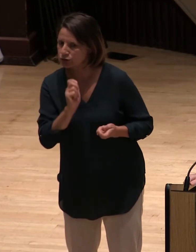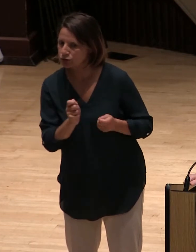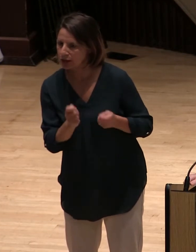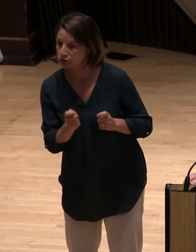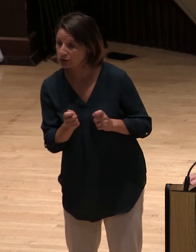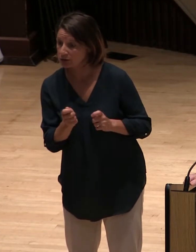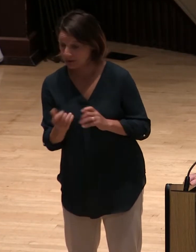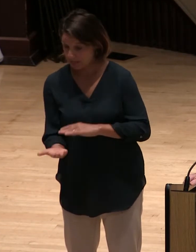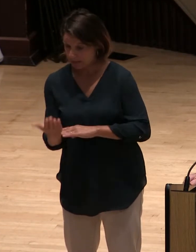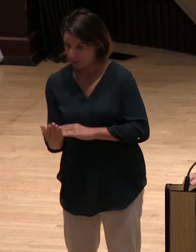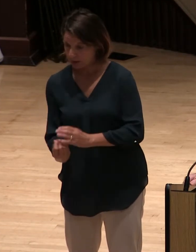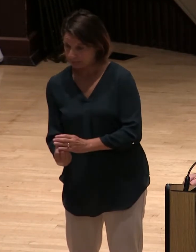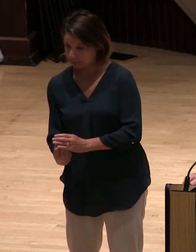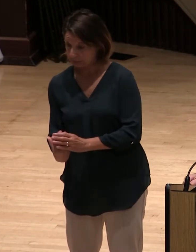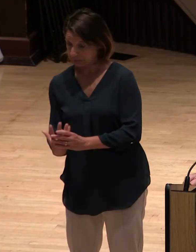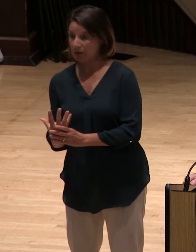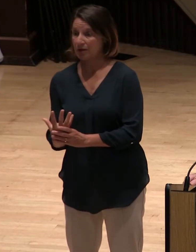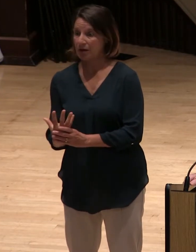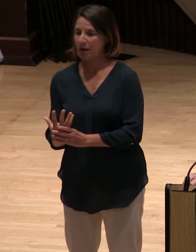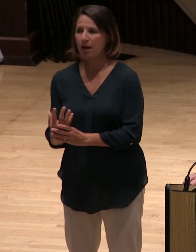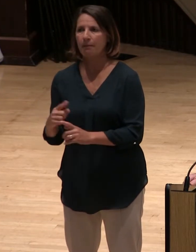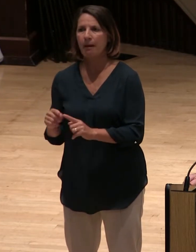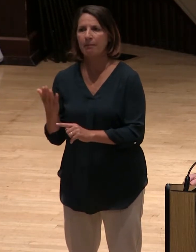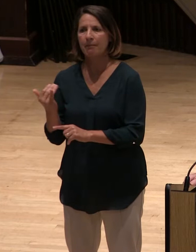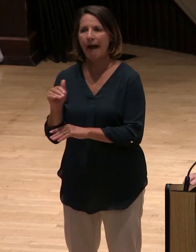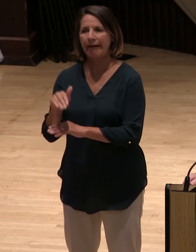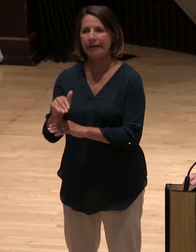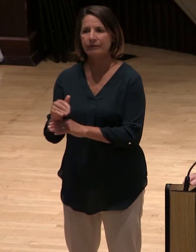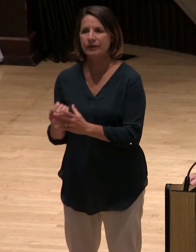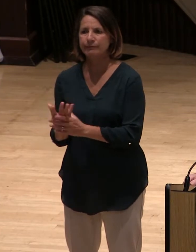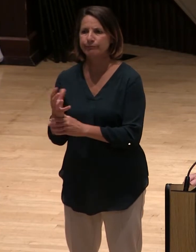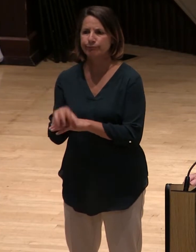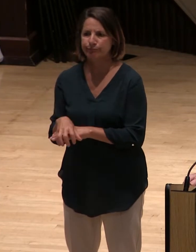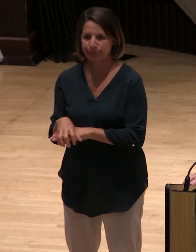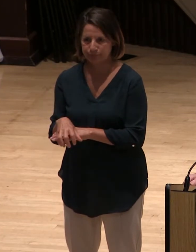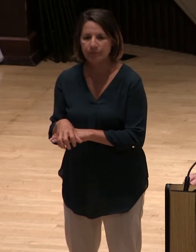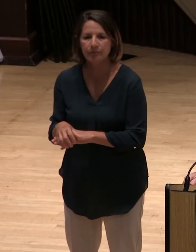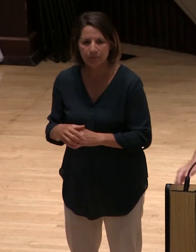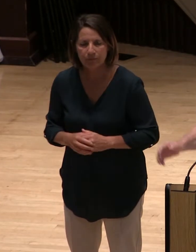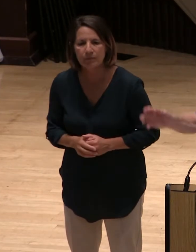dawn springs up anew, but by evening wilts and fades.